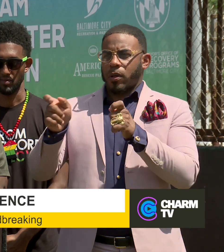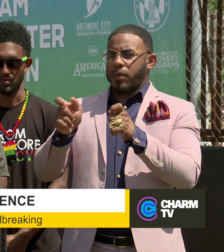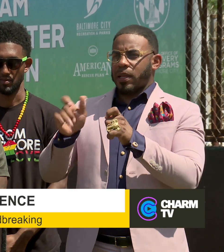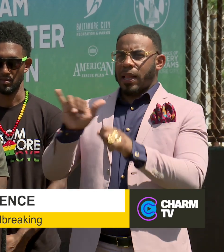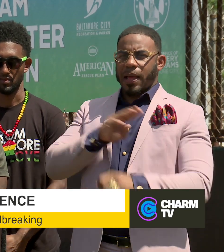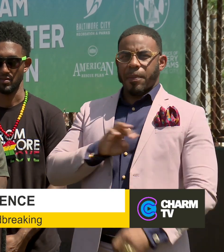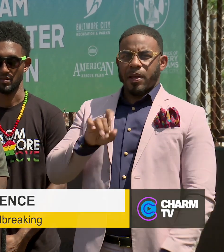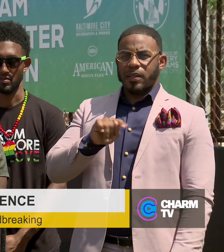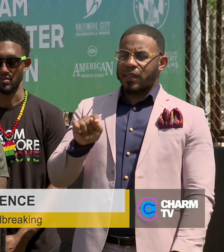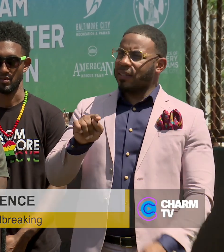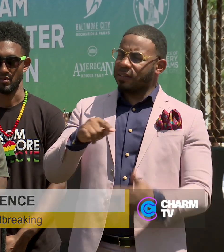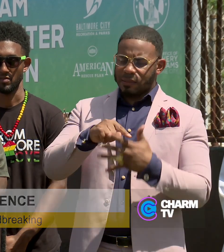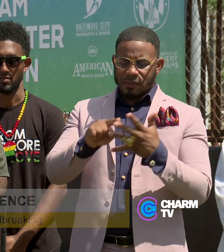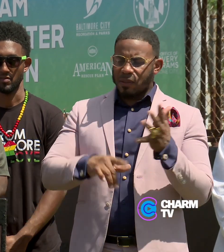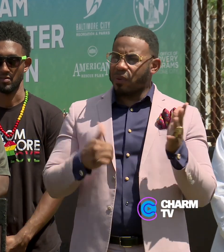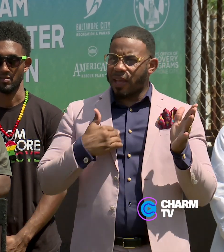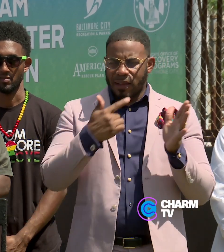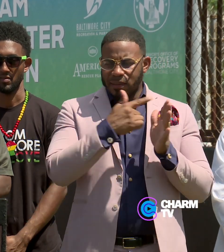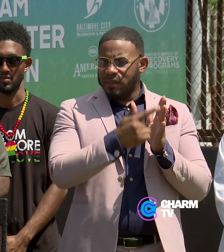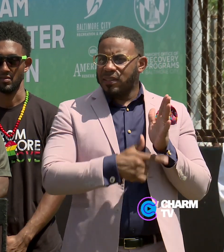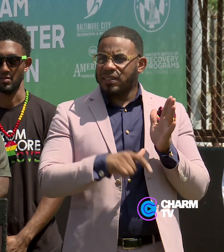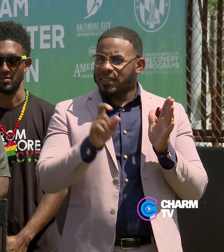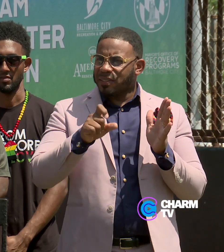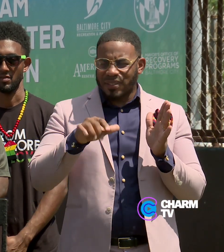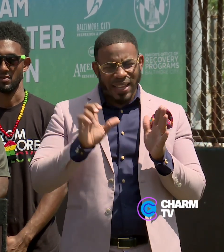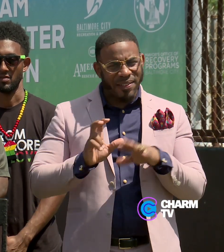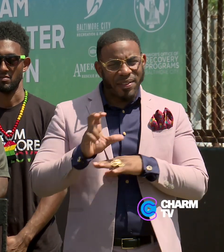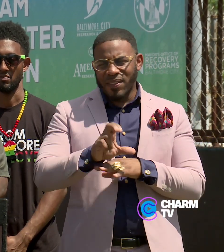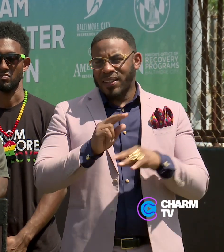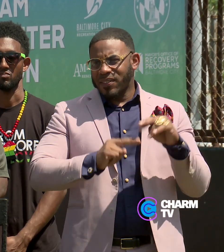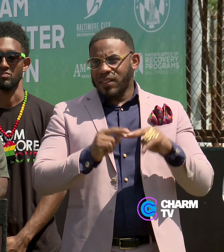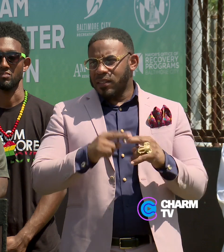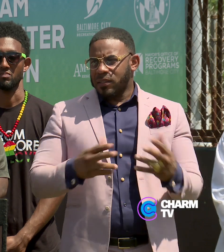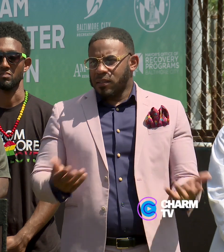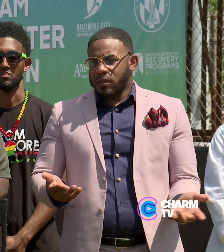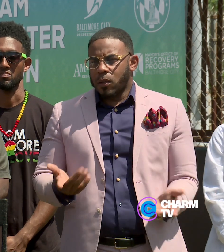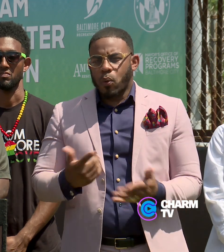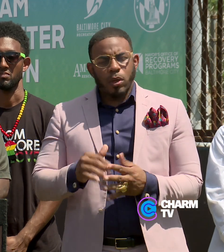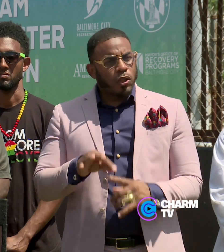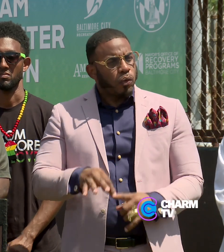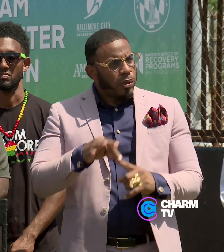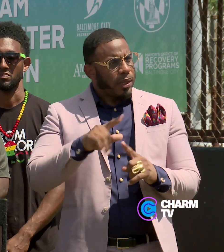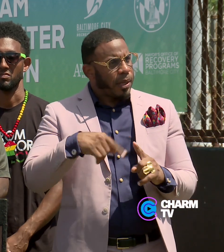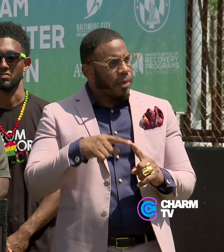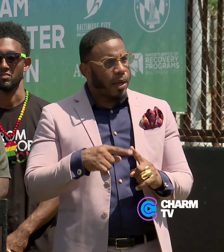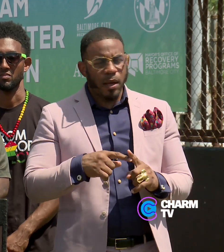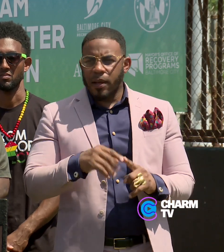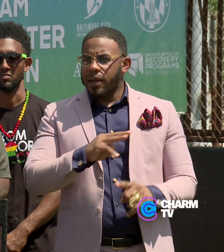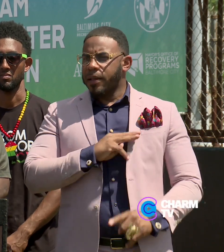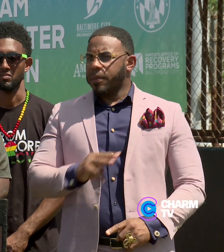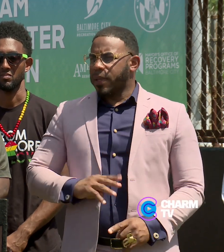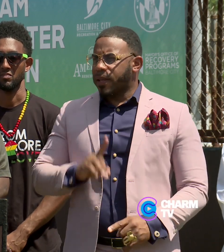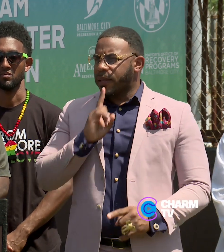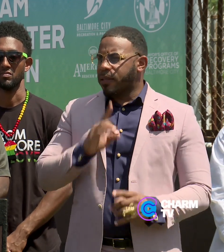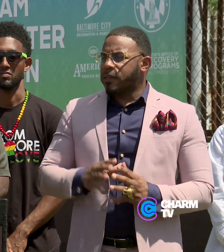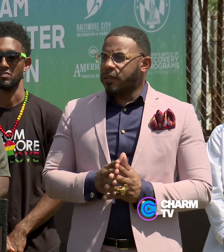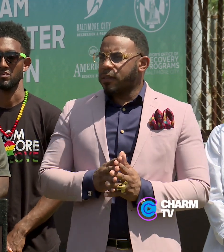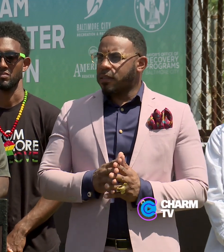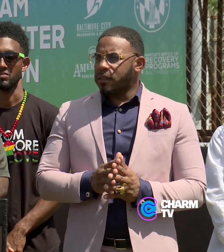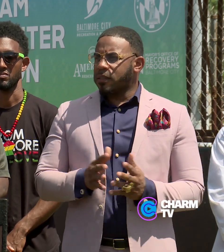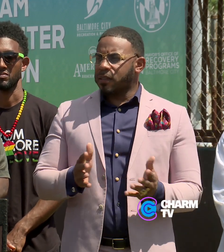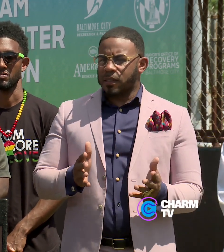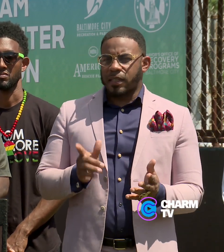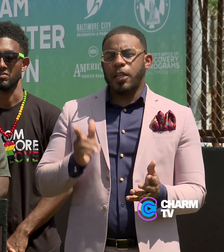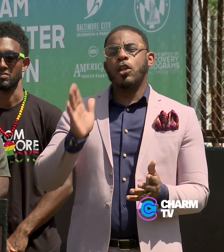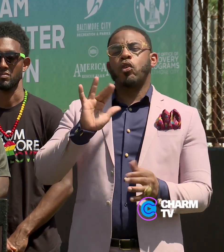administration like Mayor Scott and say, hey, Mayor, we have to invest in our facilities. And what's so unique about the mayor is